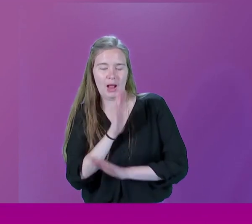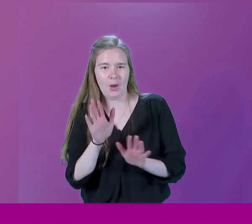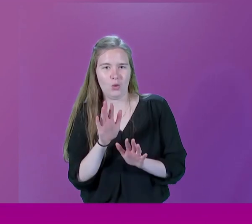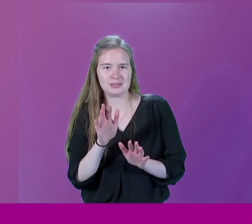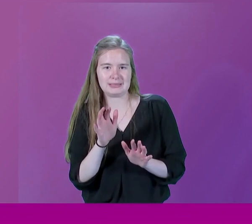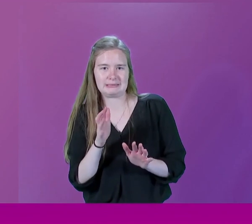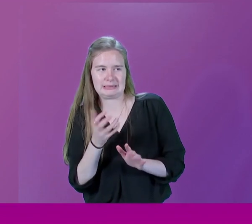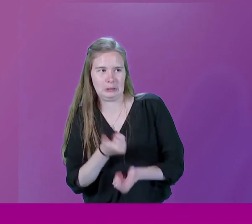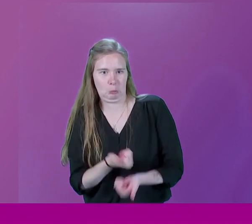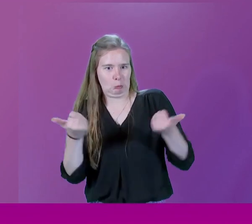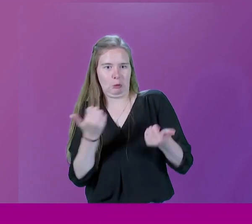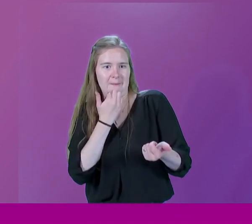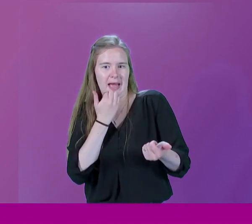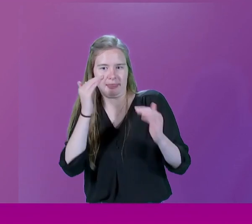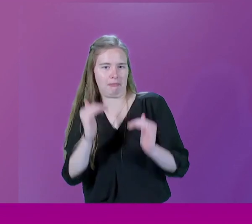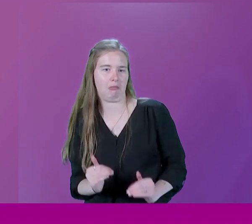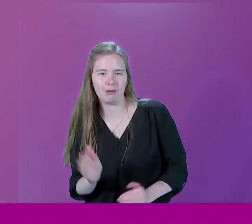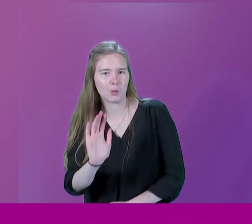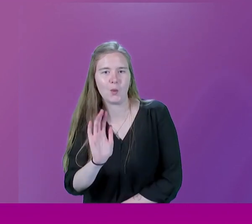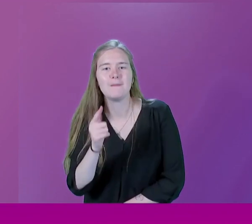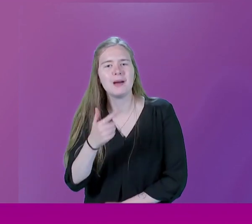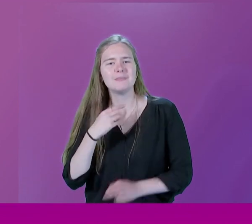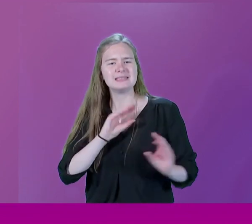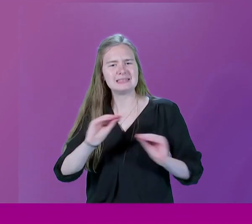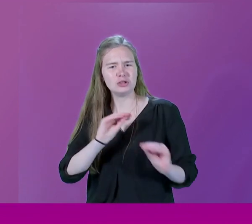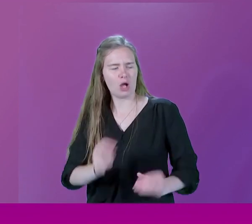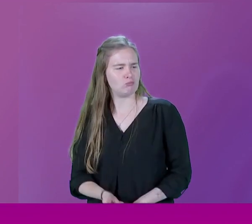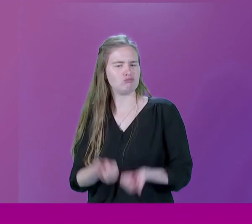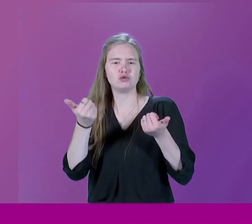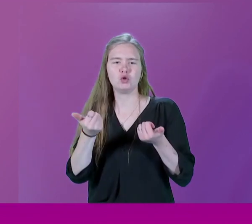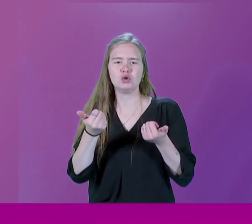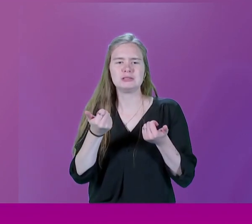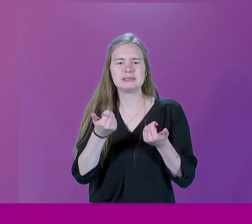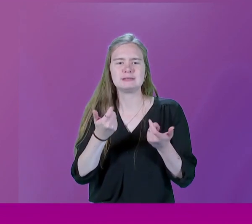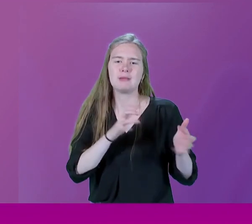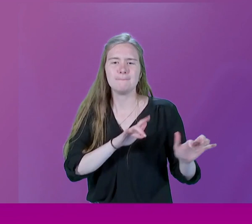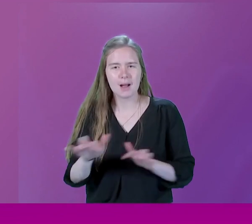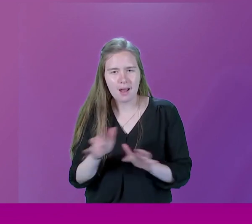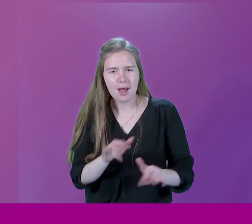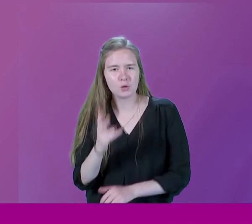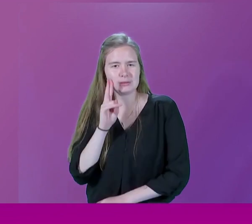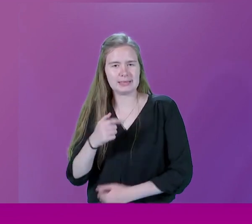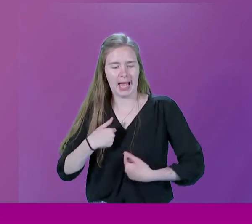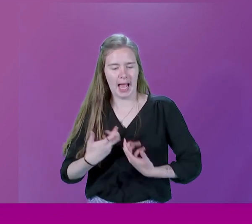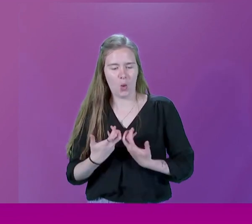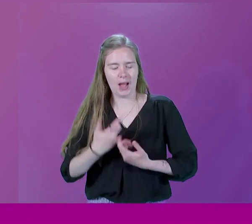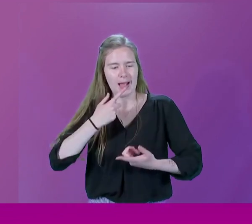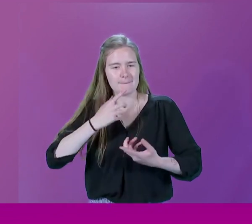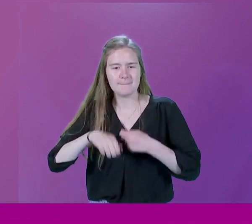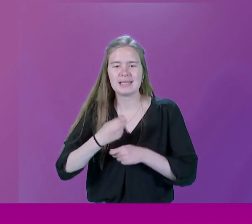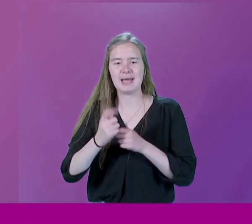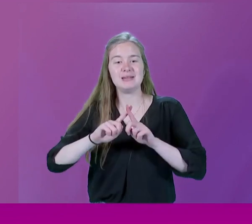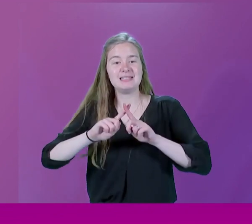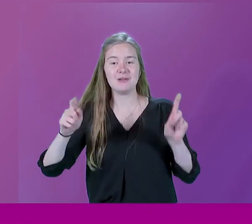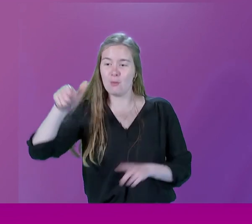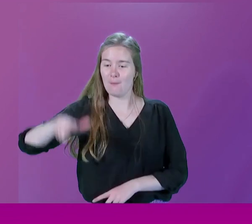particularly hot on maths, for example, but my teacher happened to be a very good pianist, and he could see how I became a